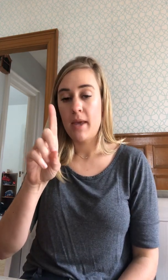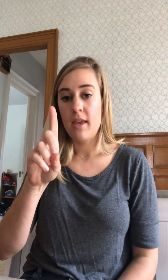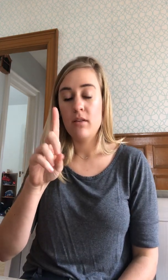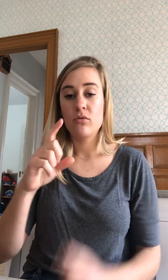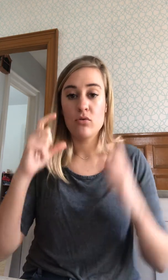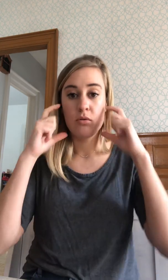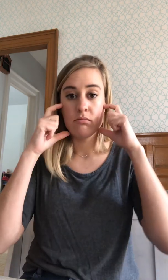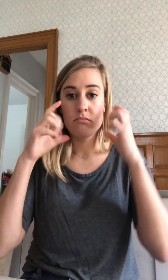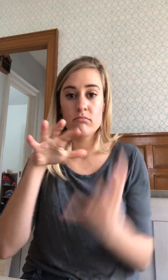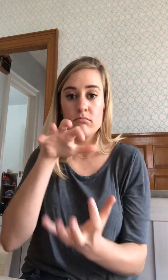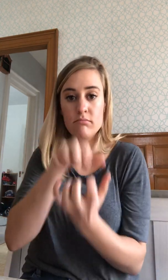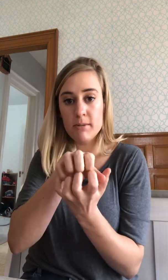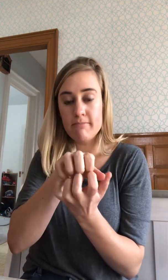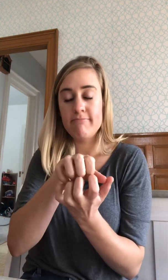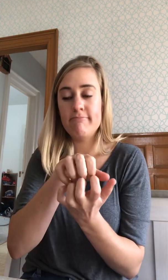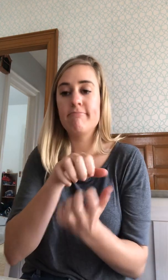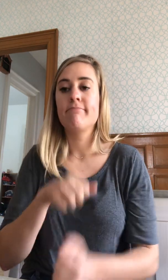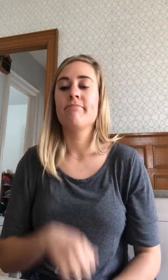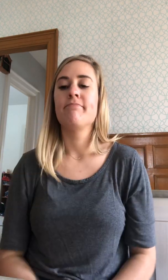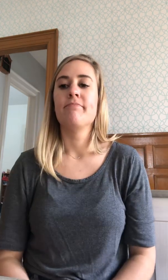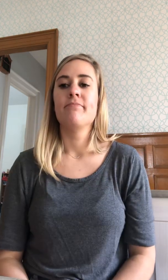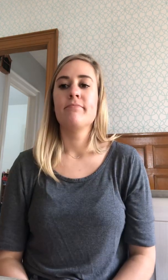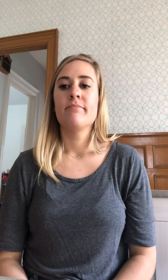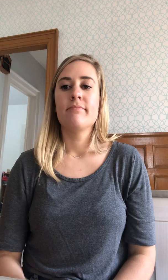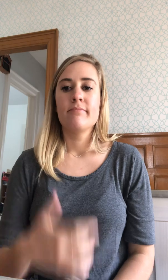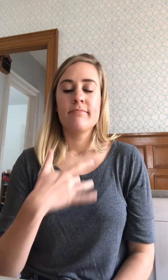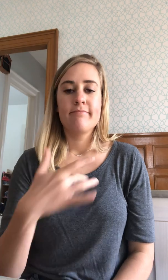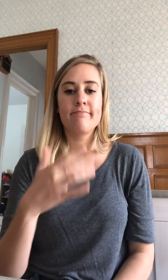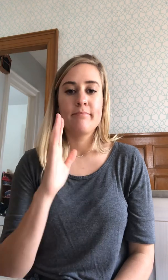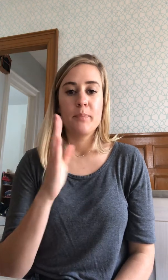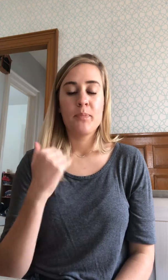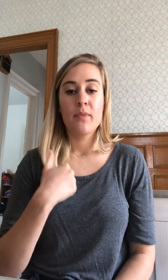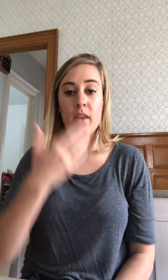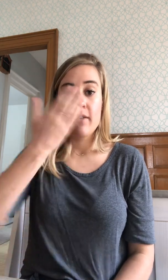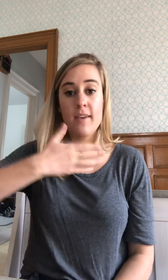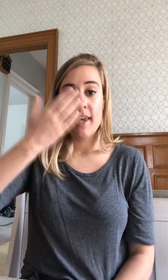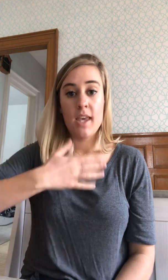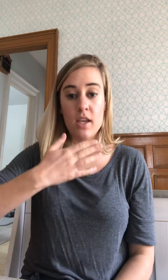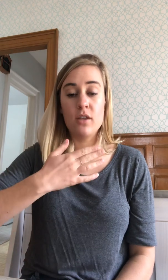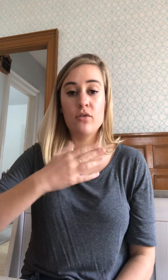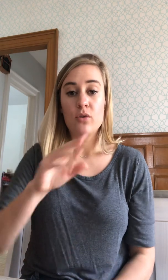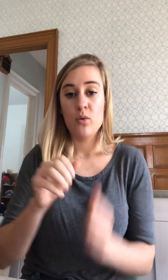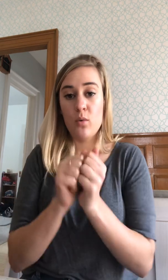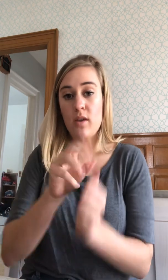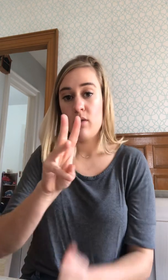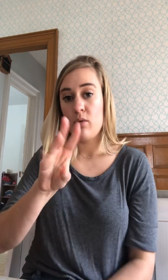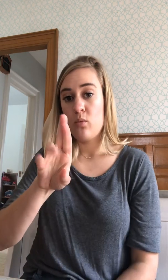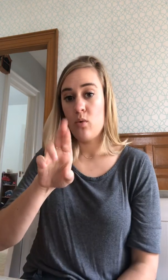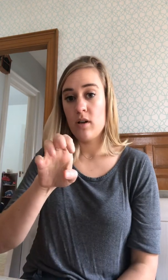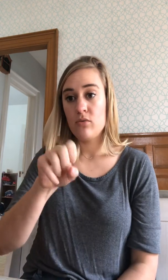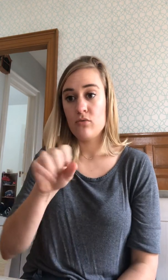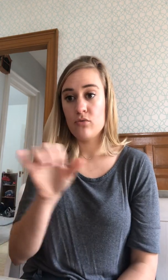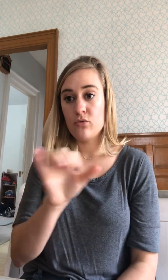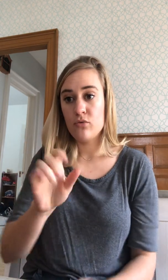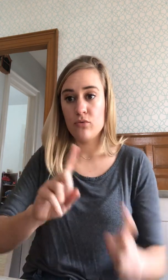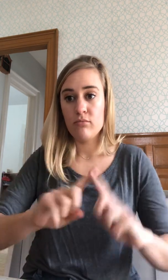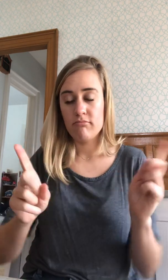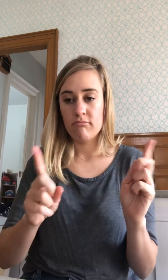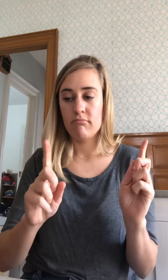In many cases, we will wire the anterior segments as well. In fact, I am a fan of that because